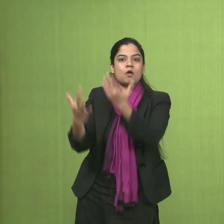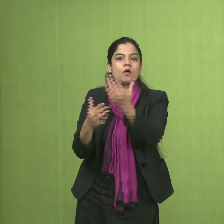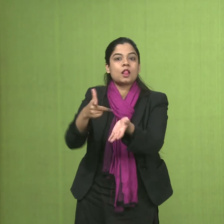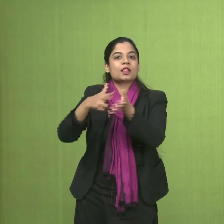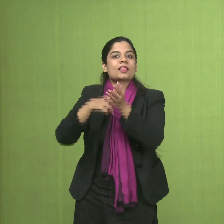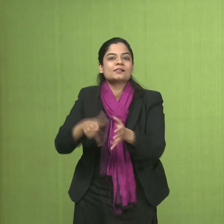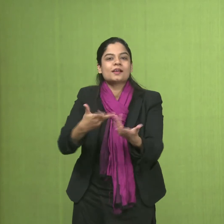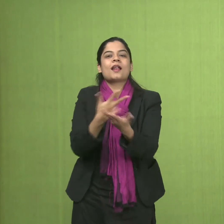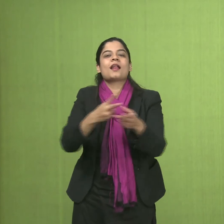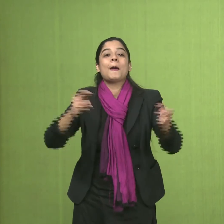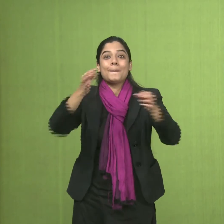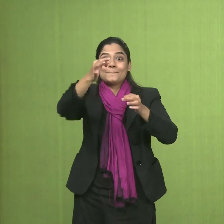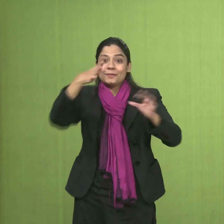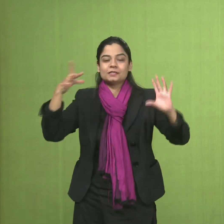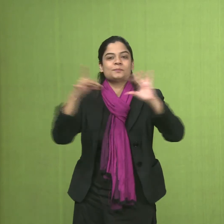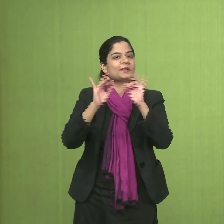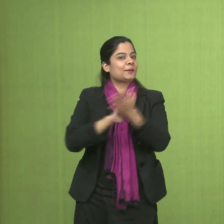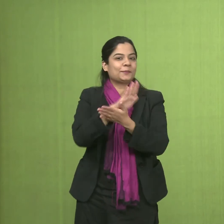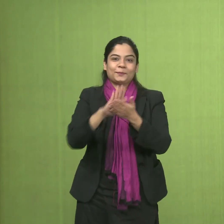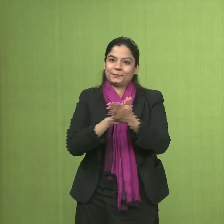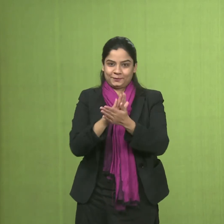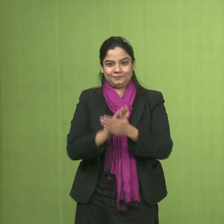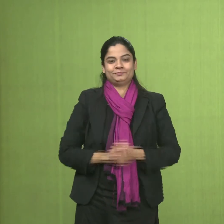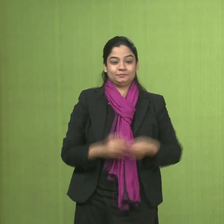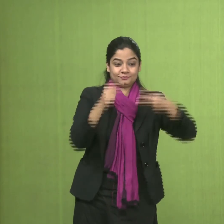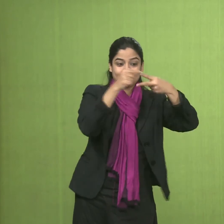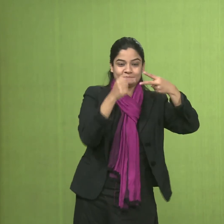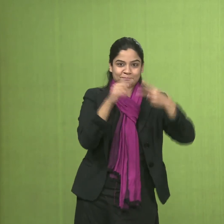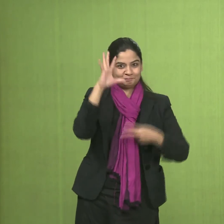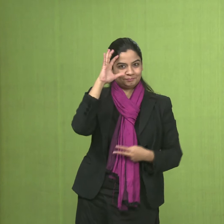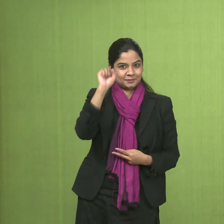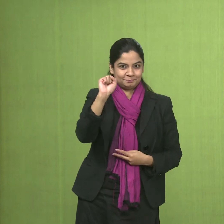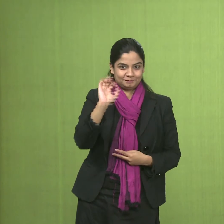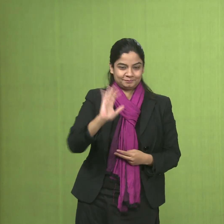cook food using the natural sunlight, they also don't need electricity. Remember that.